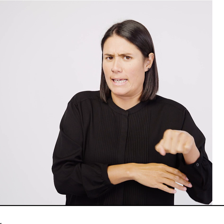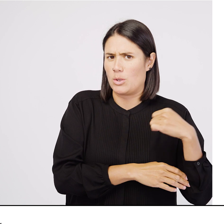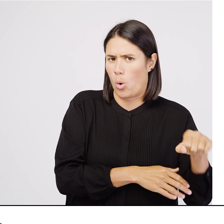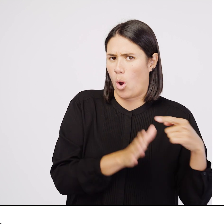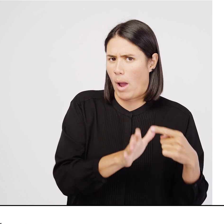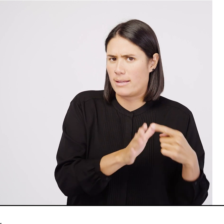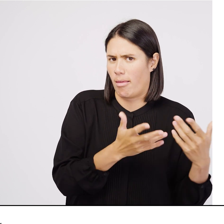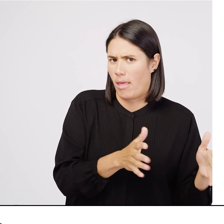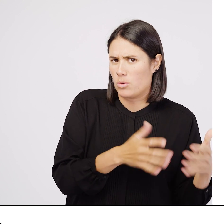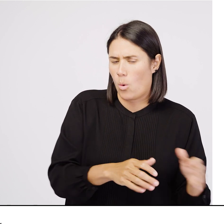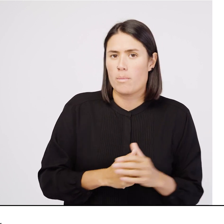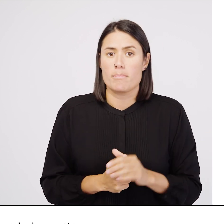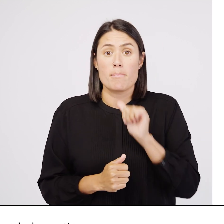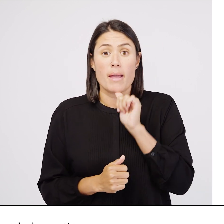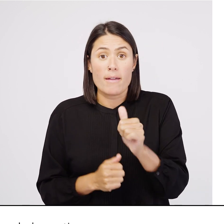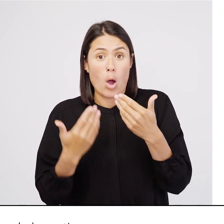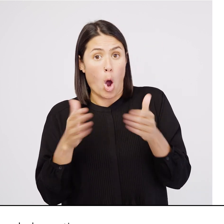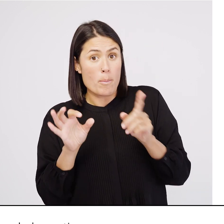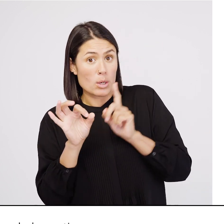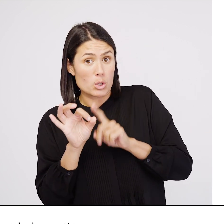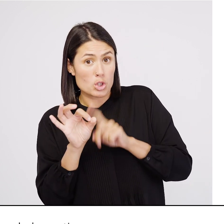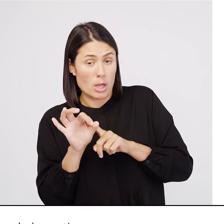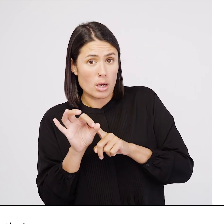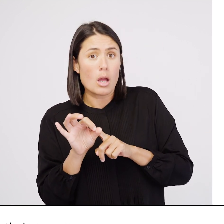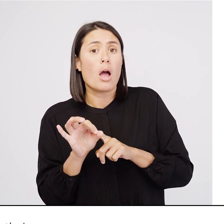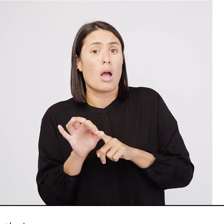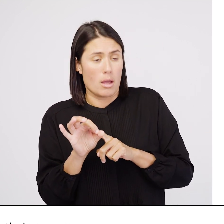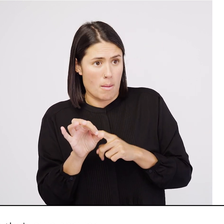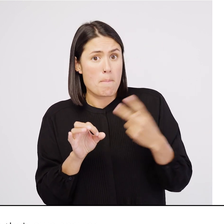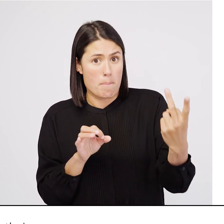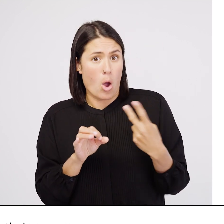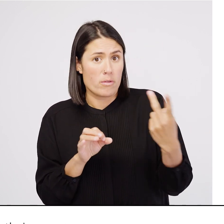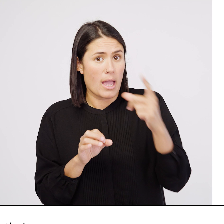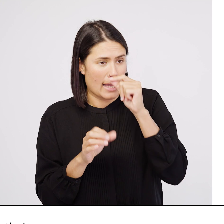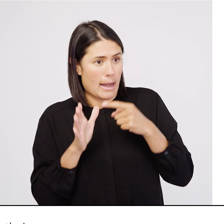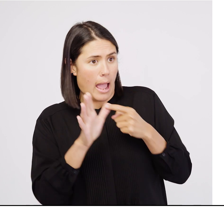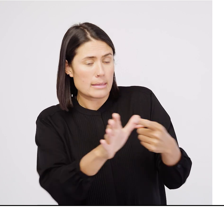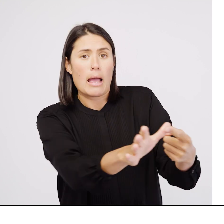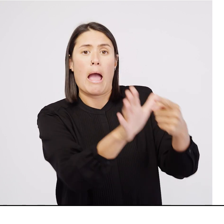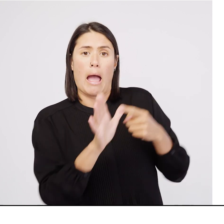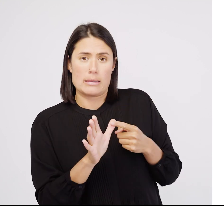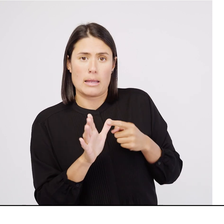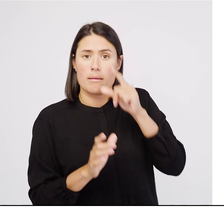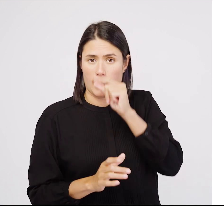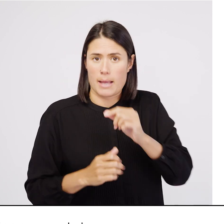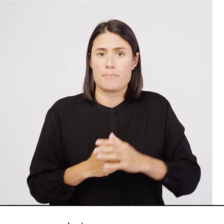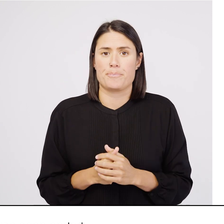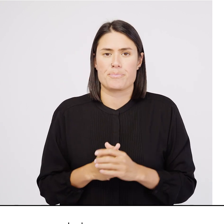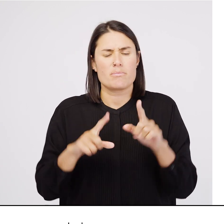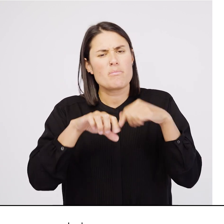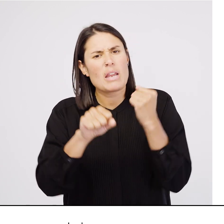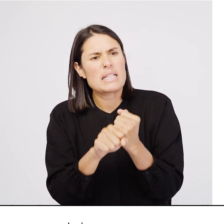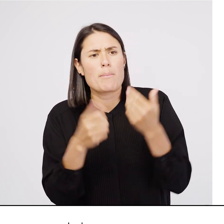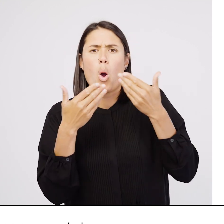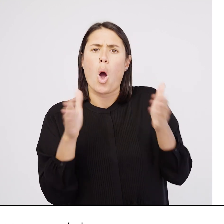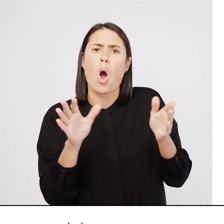a yes or no answer, but with an open-ended question, each person can give their own answer. So